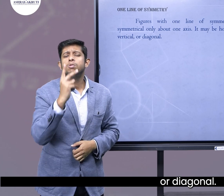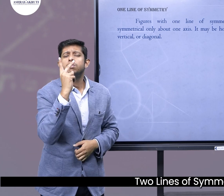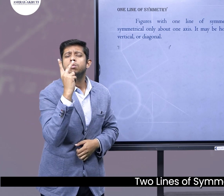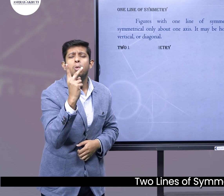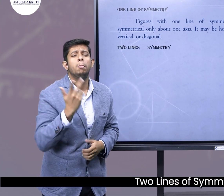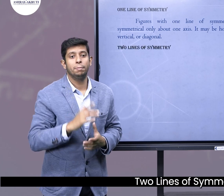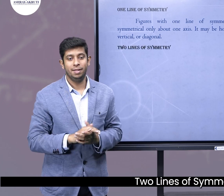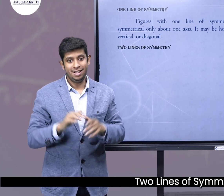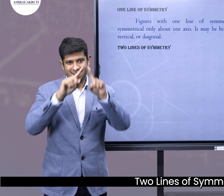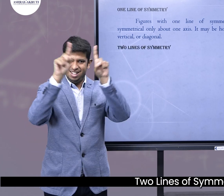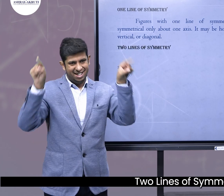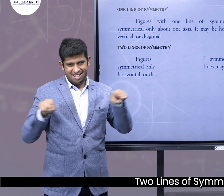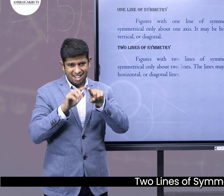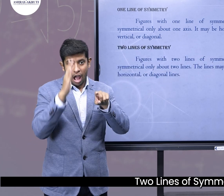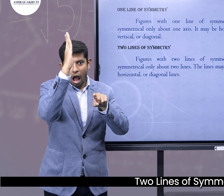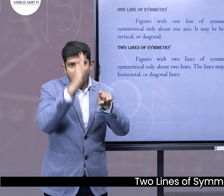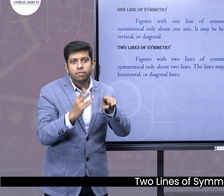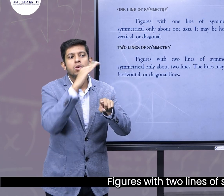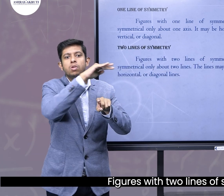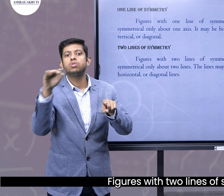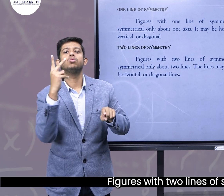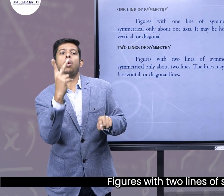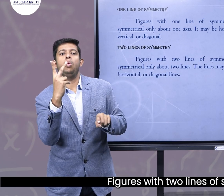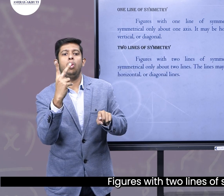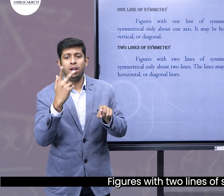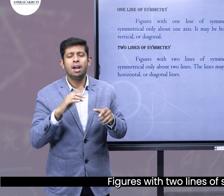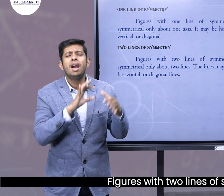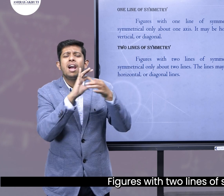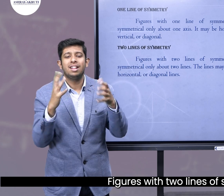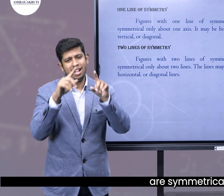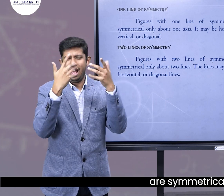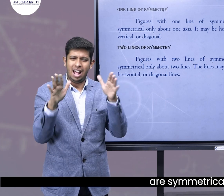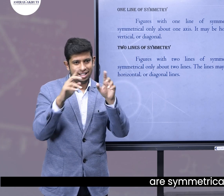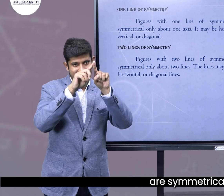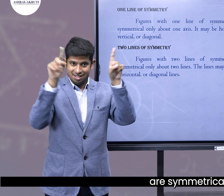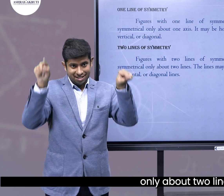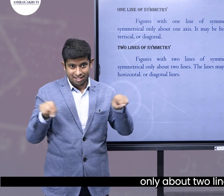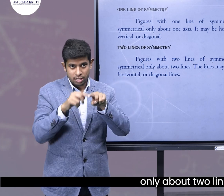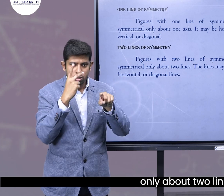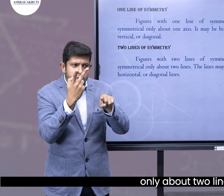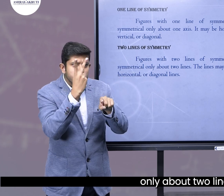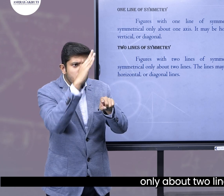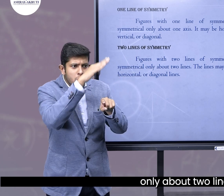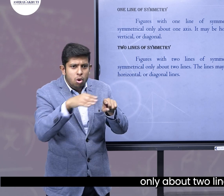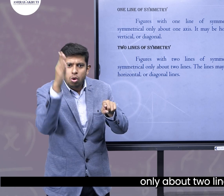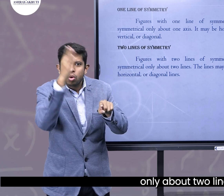Two lines of symmetry. Figures with two lines of symmetry are symmetrical only about two lines.